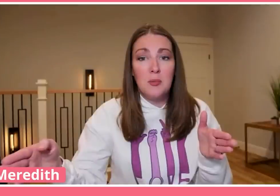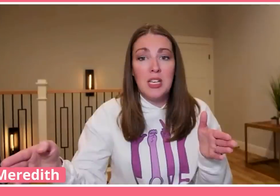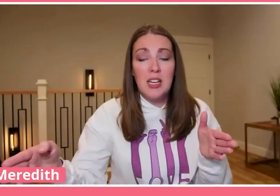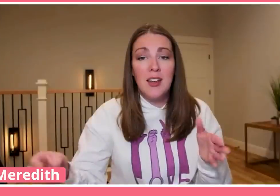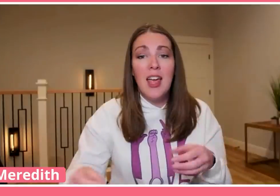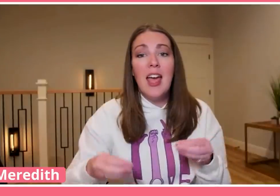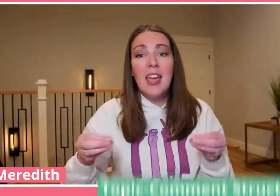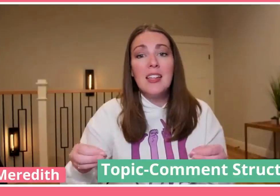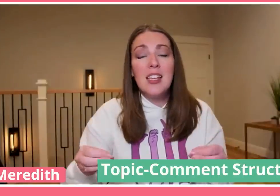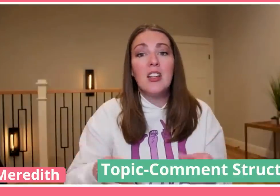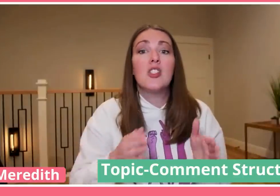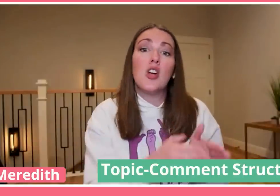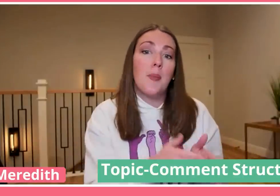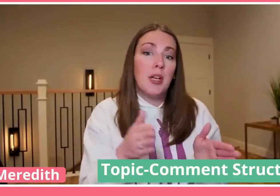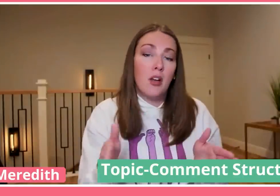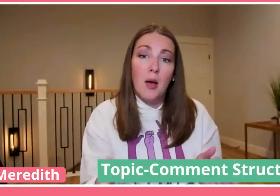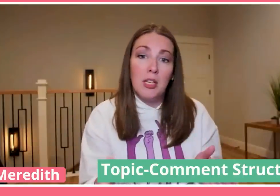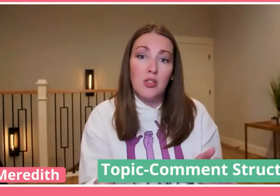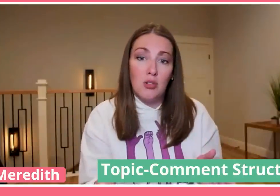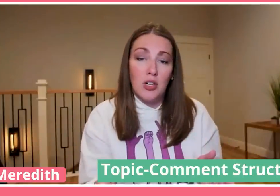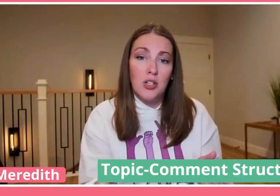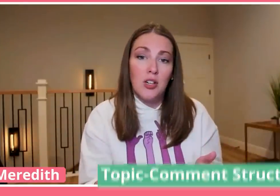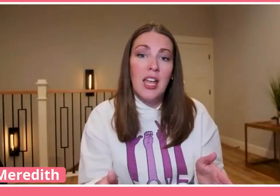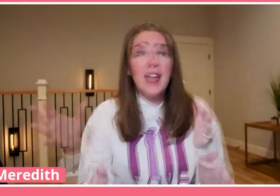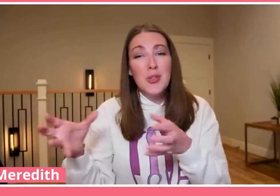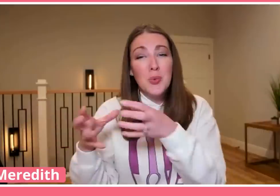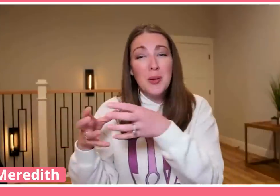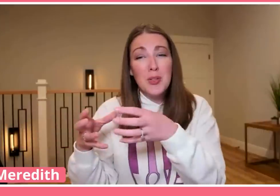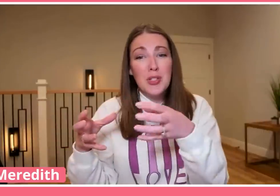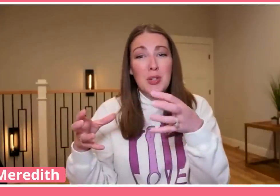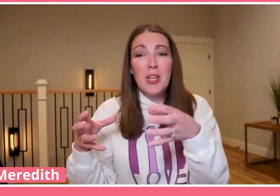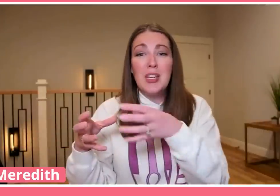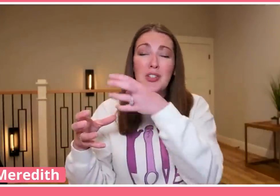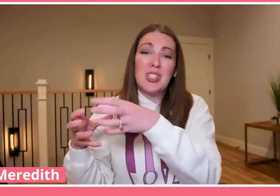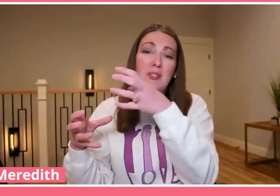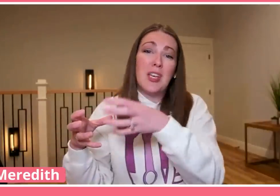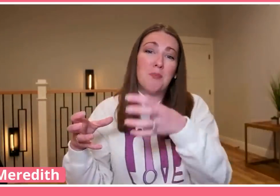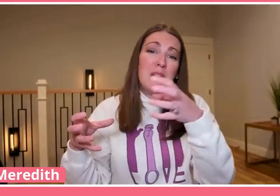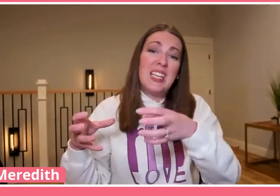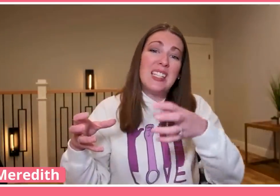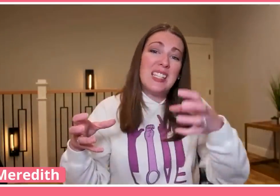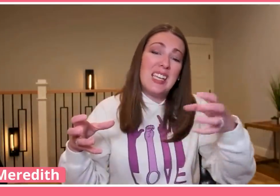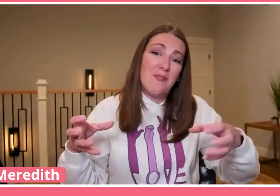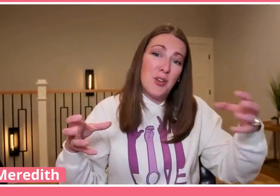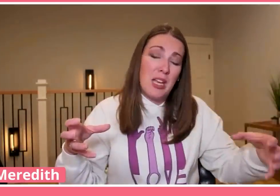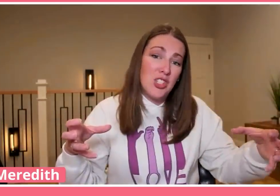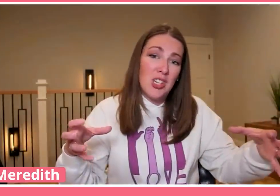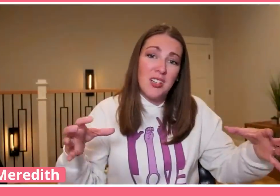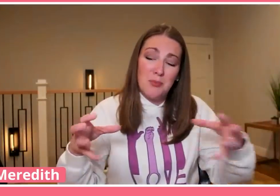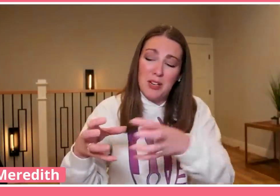be in. ASL is a topic comment structure. So really what you're doing is you're just giving a PC information, bit